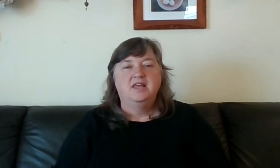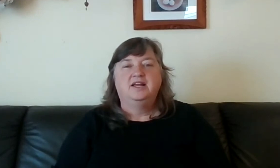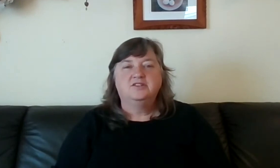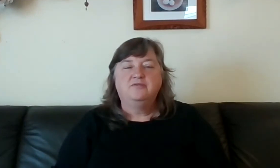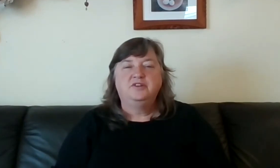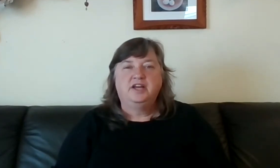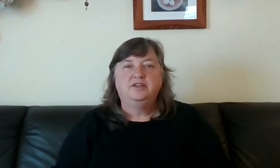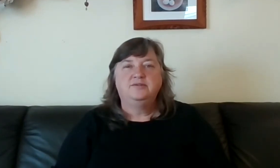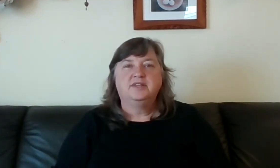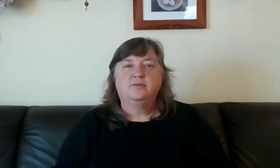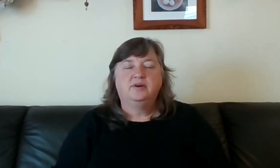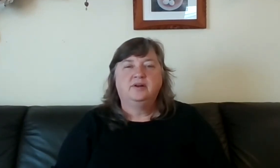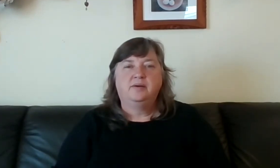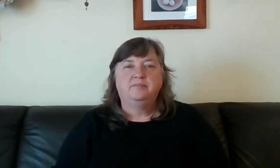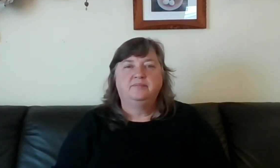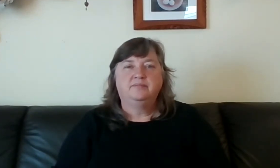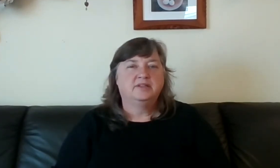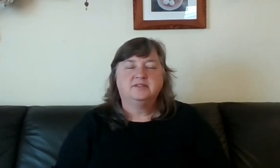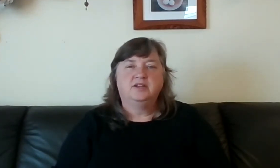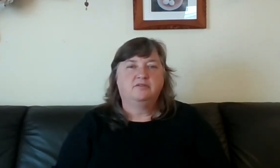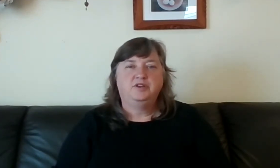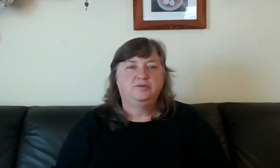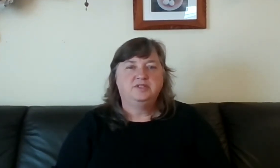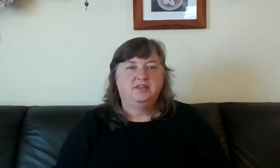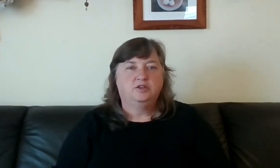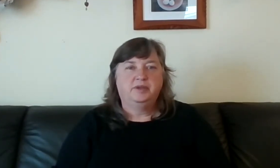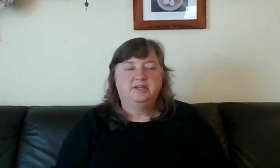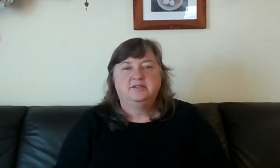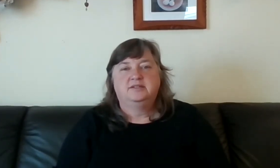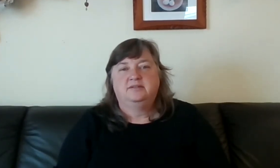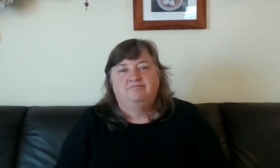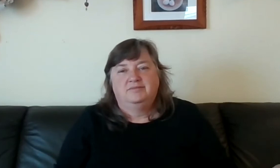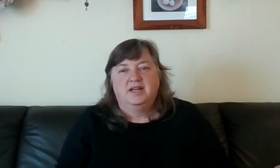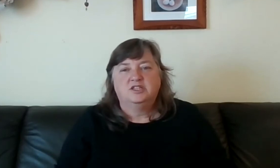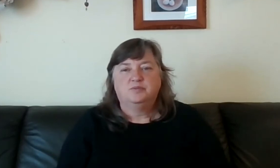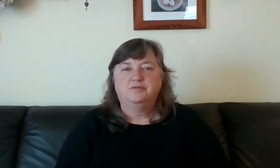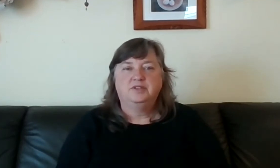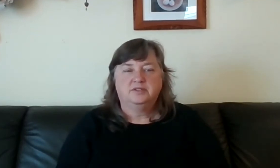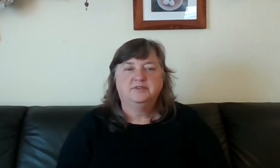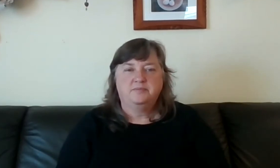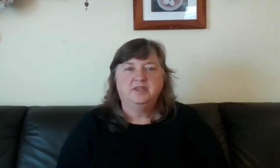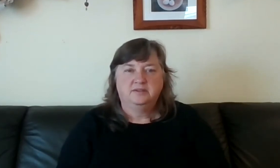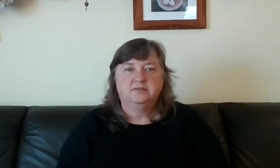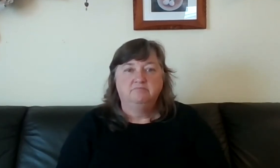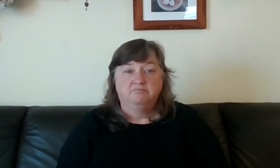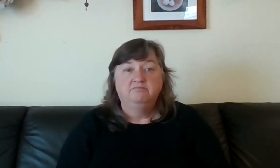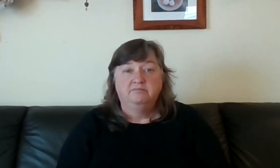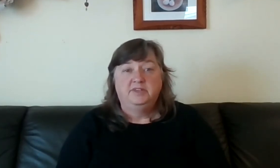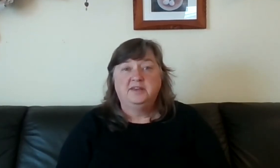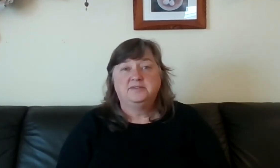That's often not used. It's not often used either because it's kind of superfluous if something is yes,